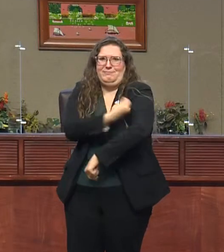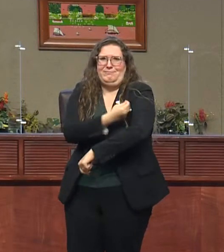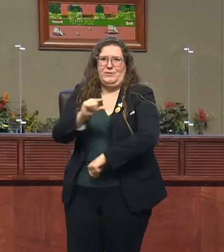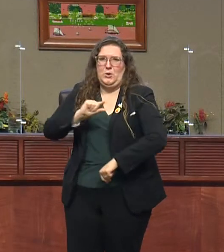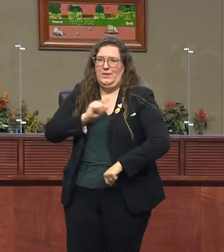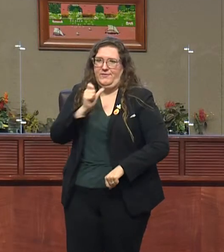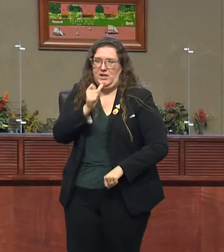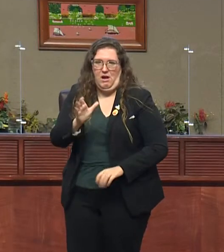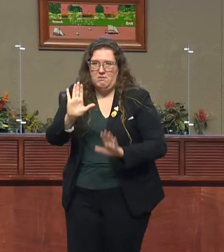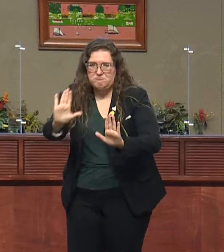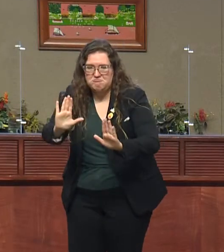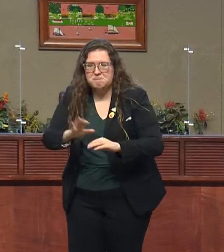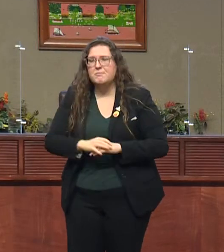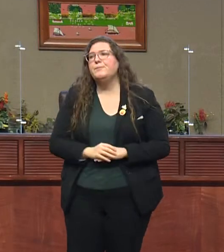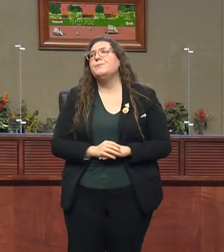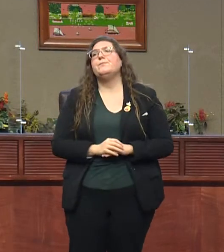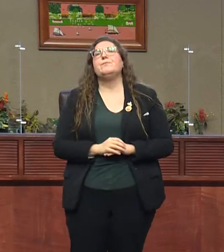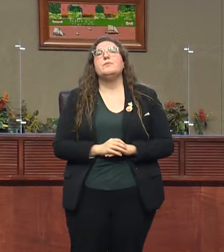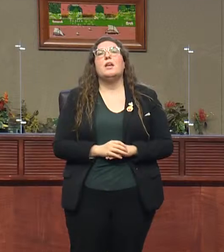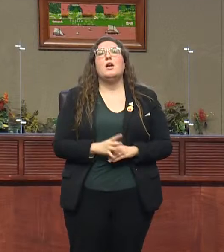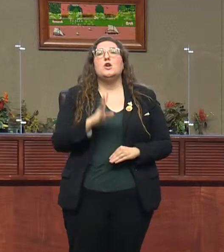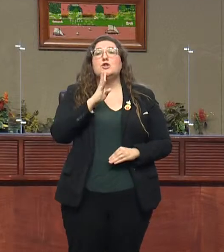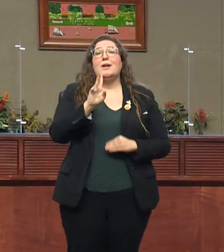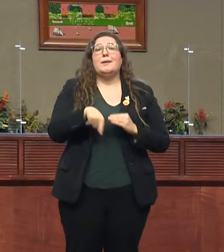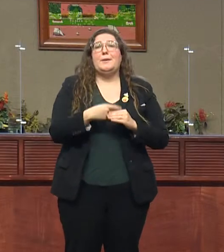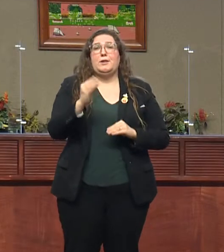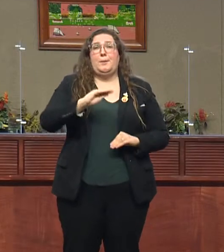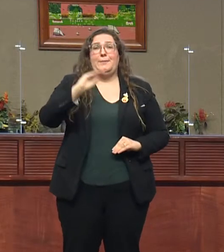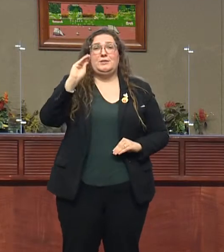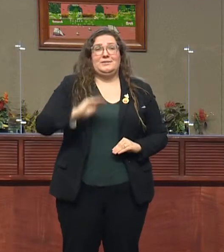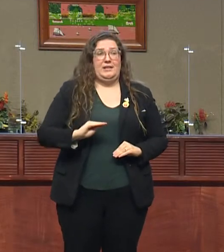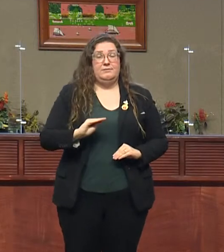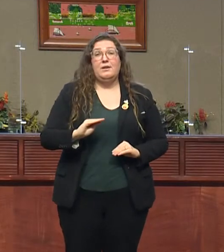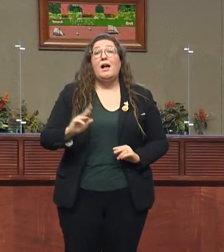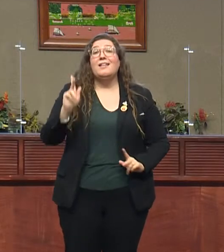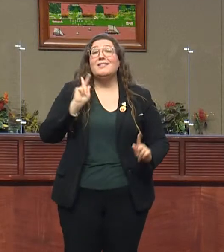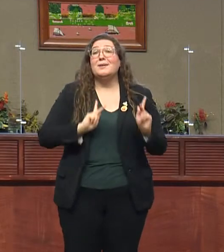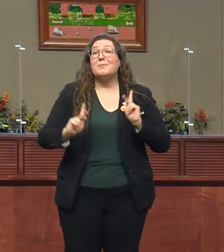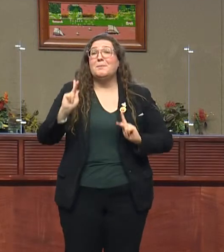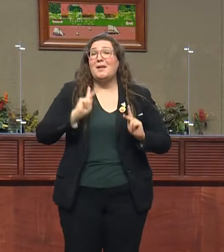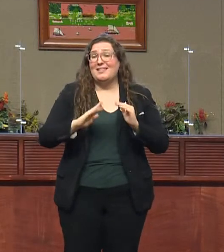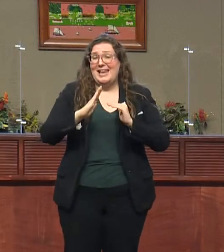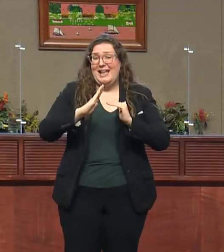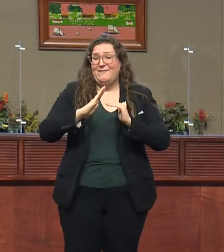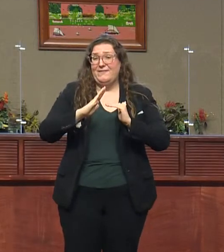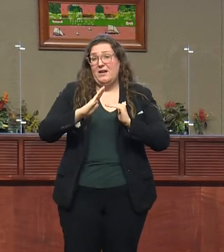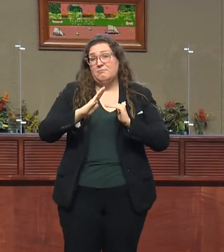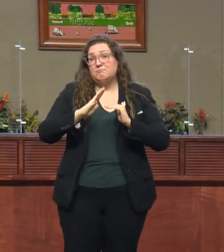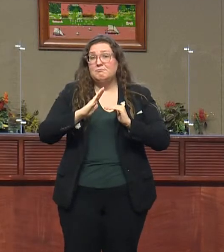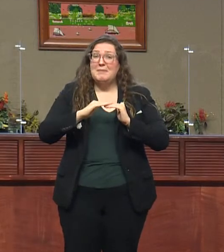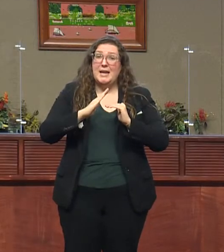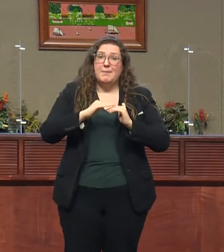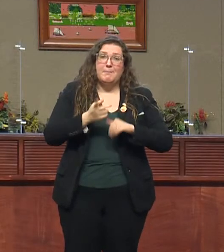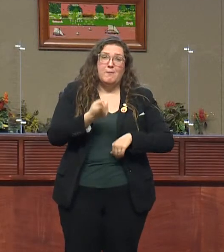population. Now, for percentage, residents receiving 1 or more doses,